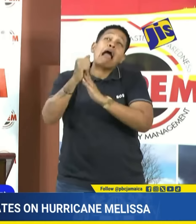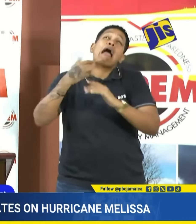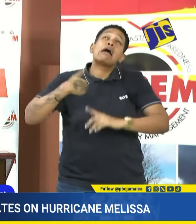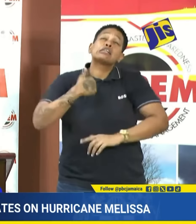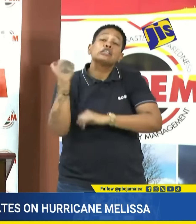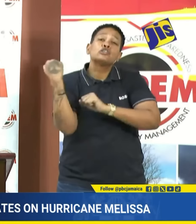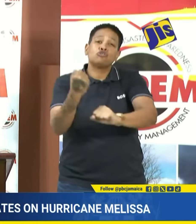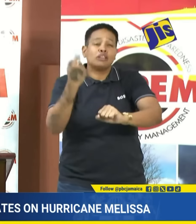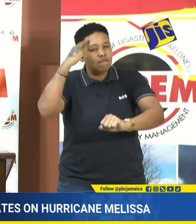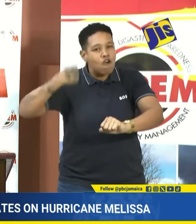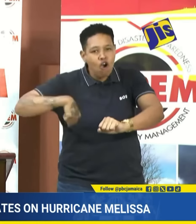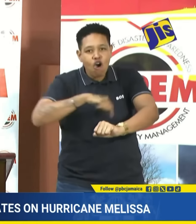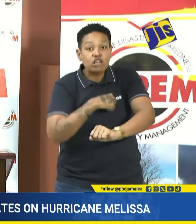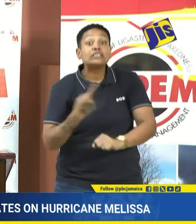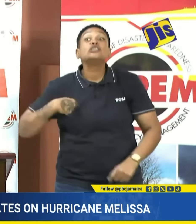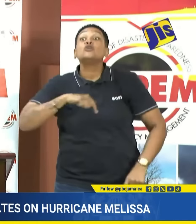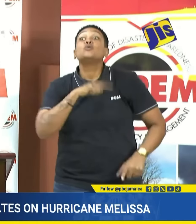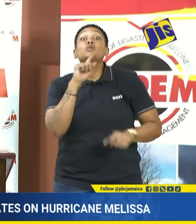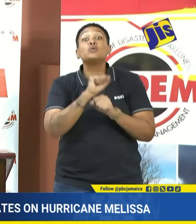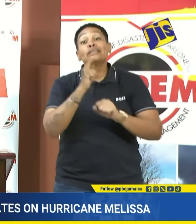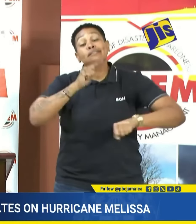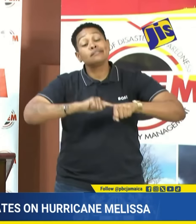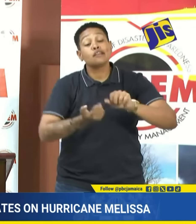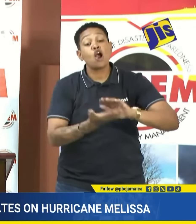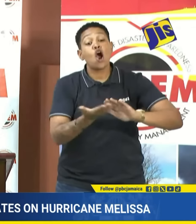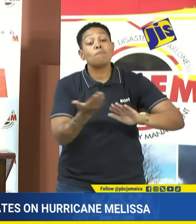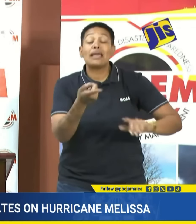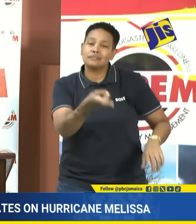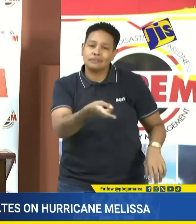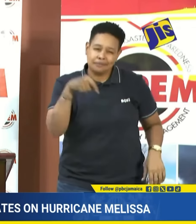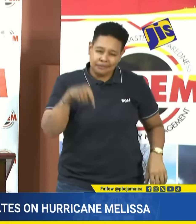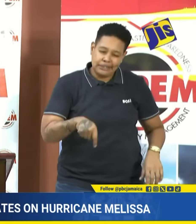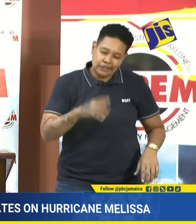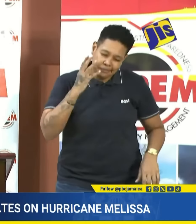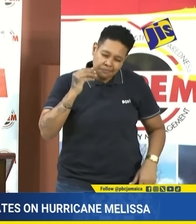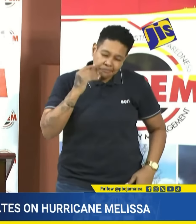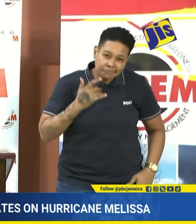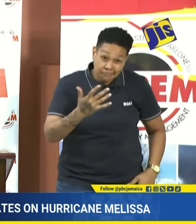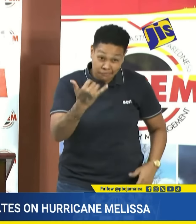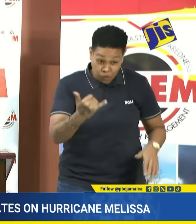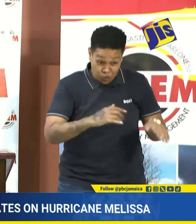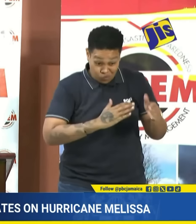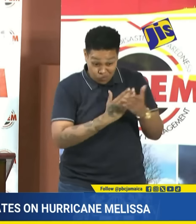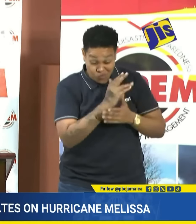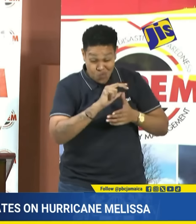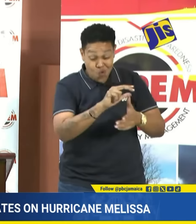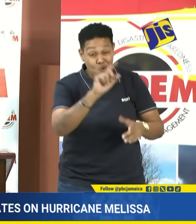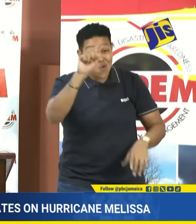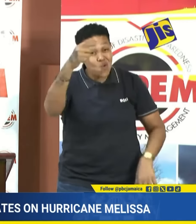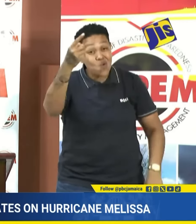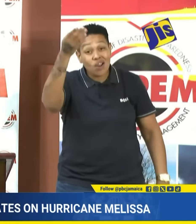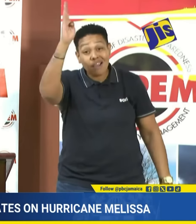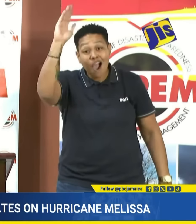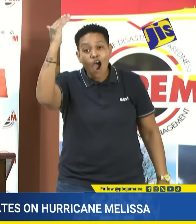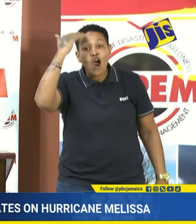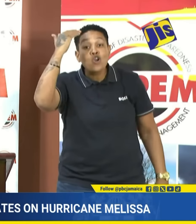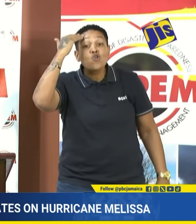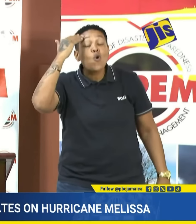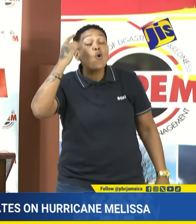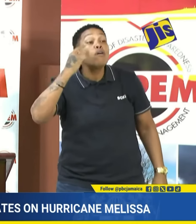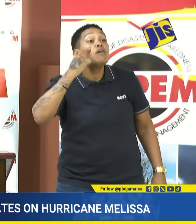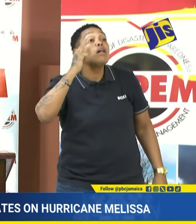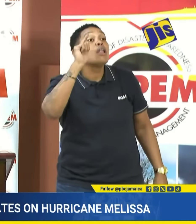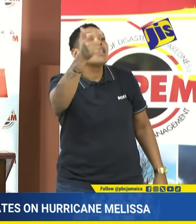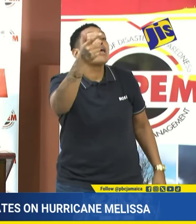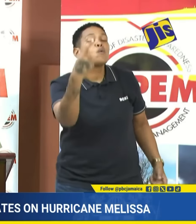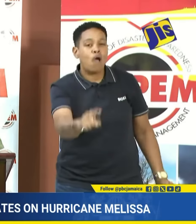and strength as we commence this journey that only God knows where